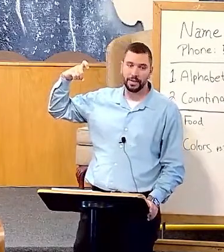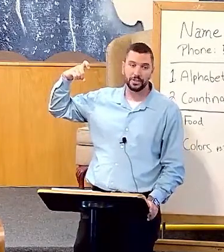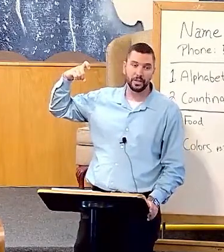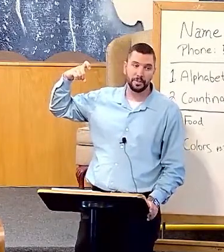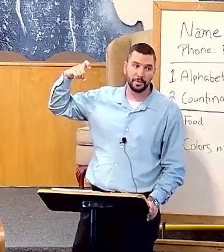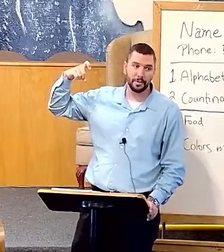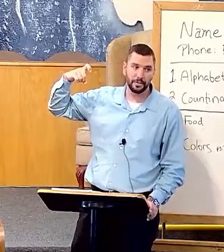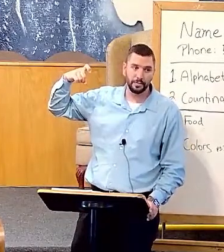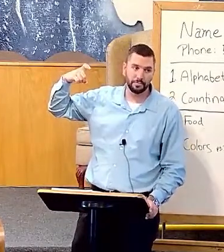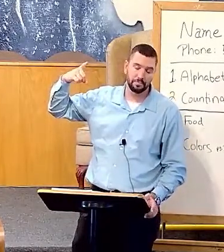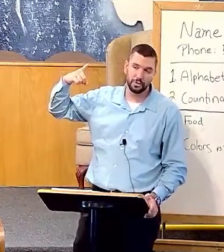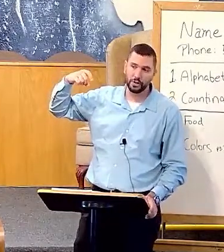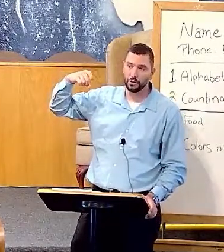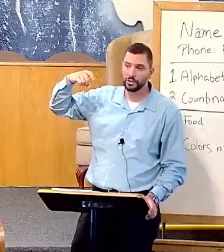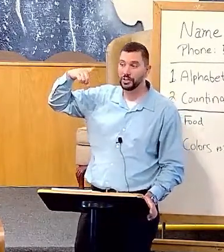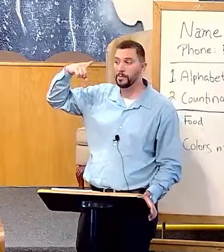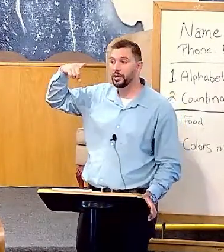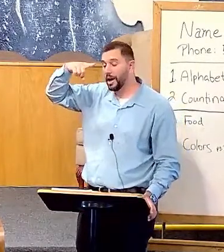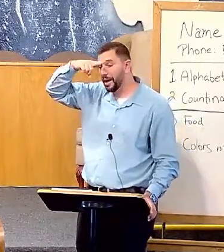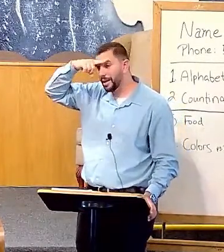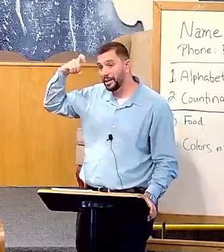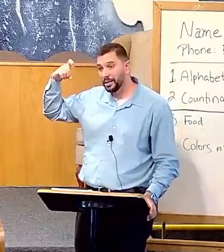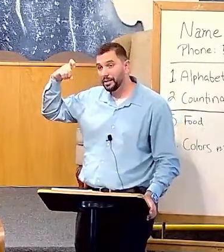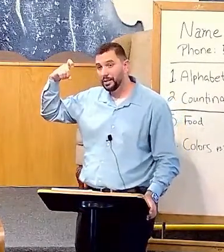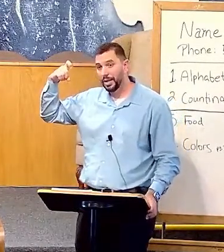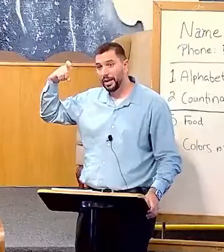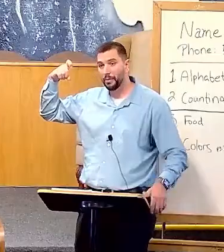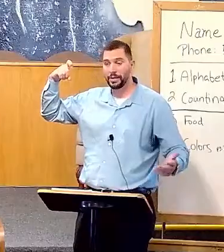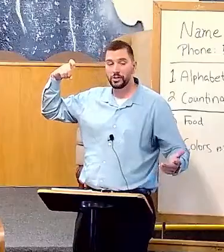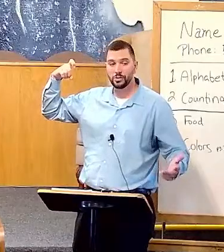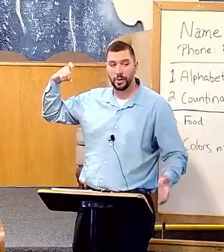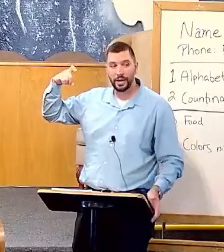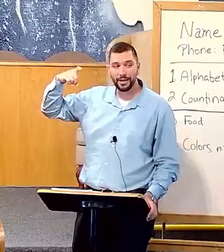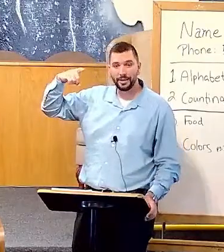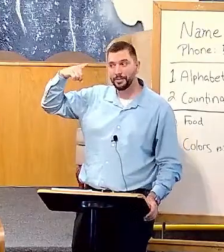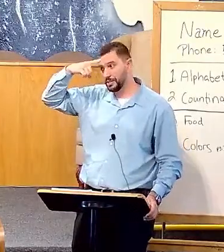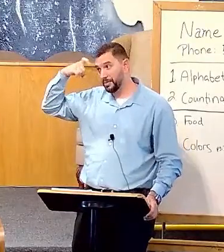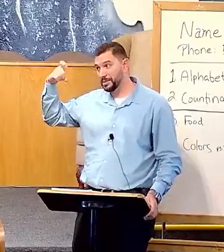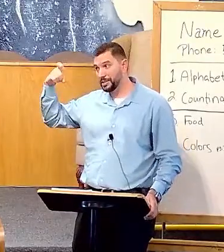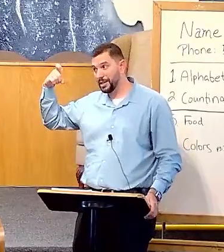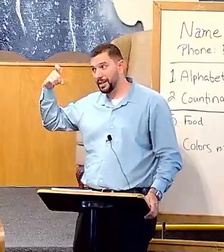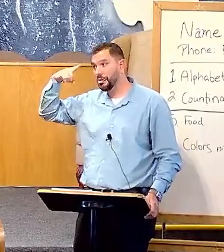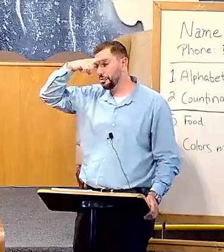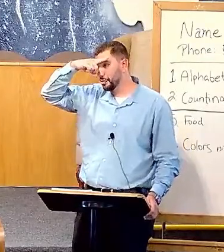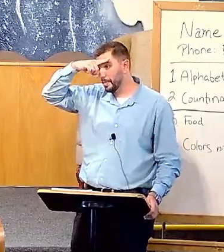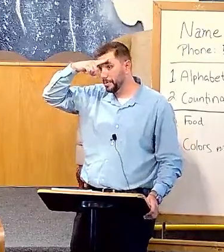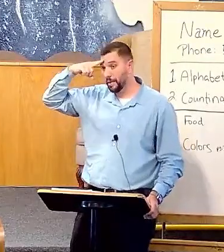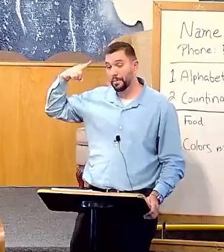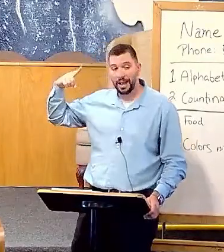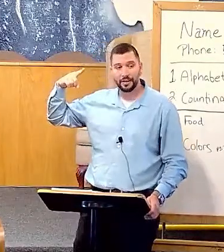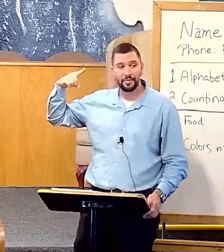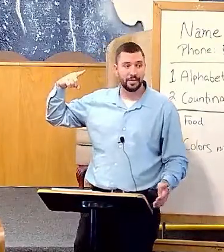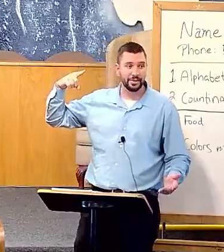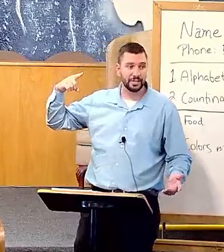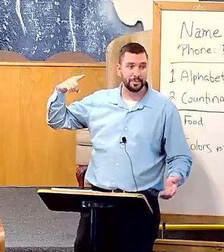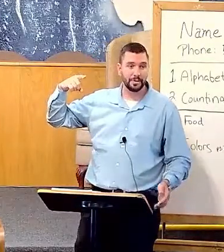summer. So summer's hot, and what makes you sweat? The summertime. So summer and black are very similar because that's